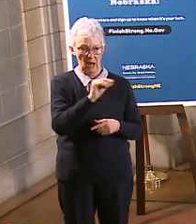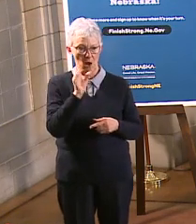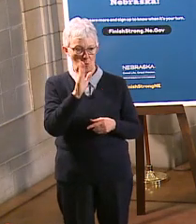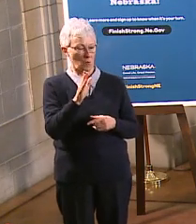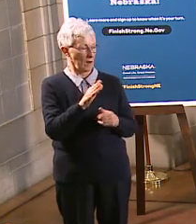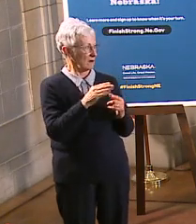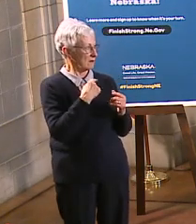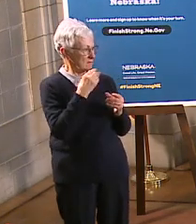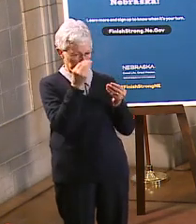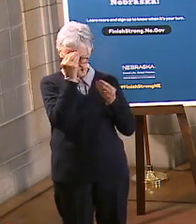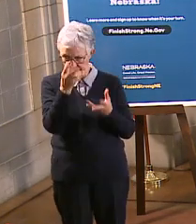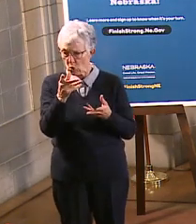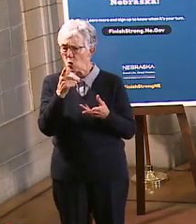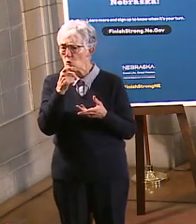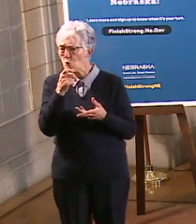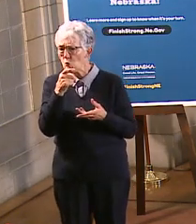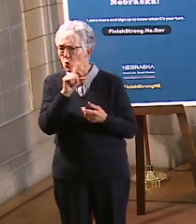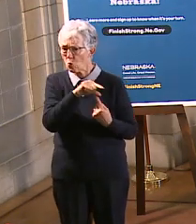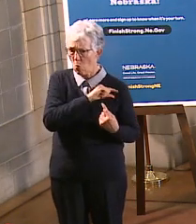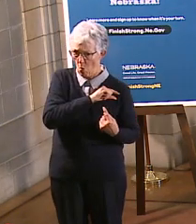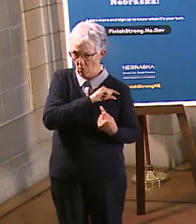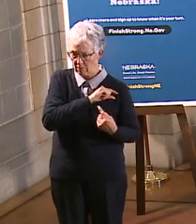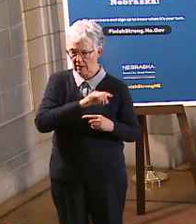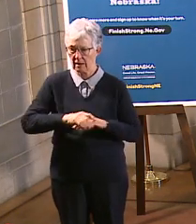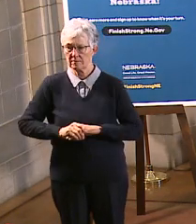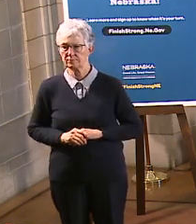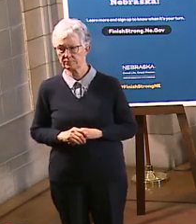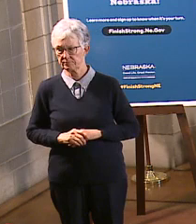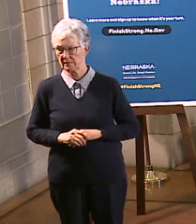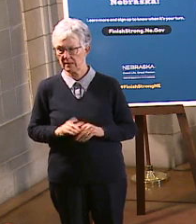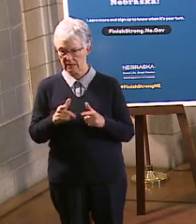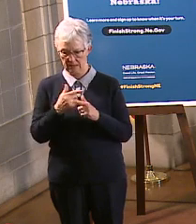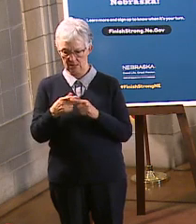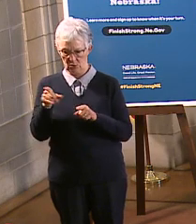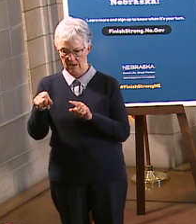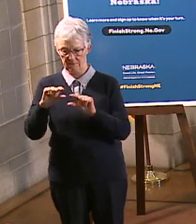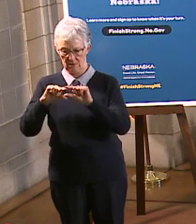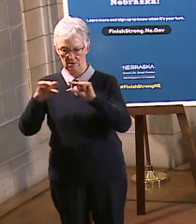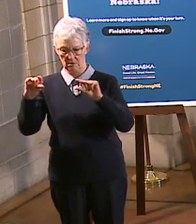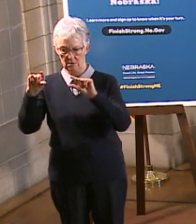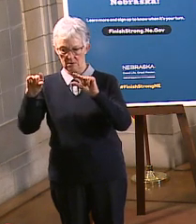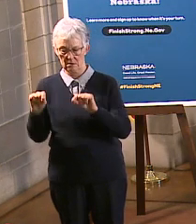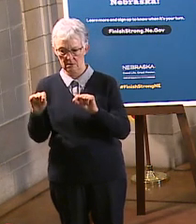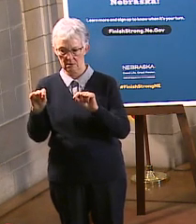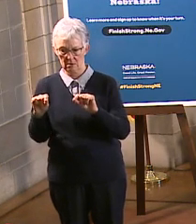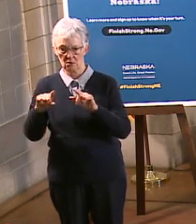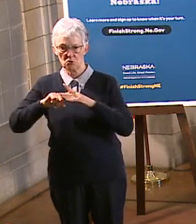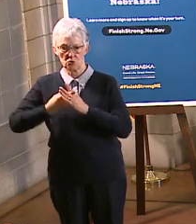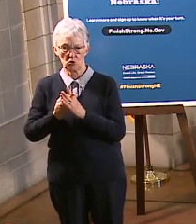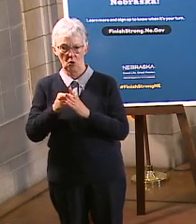Next, the entry page has a button to start your application process. Let's flip one more.